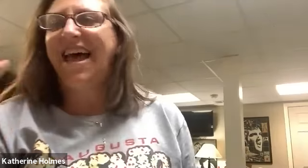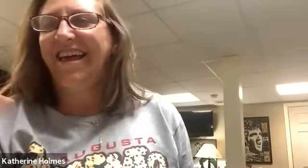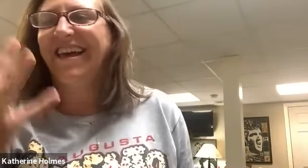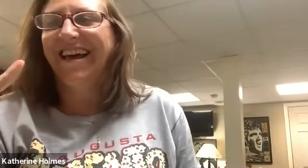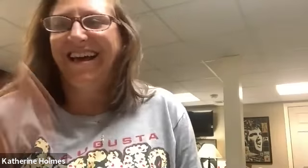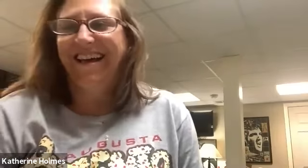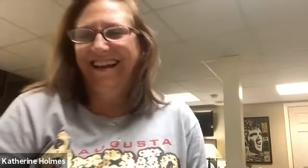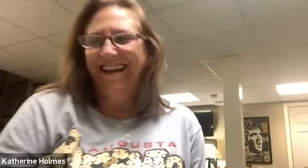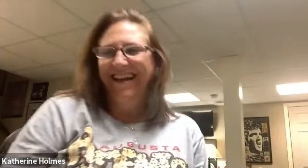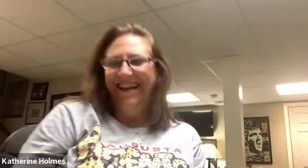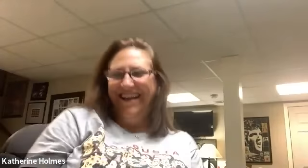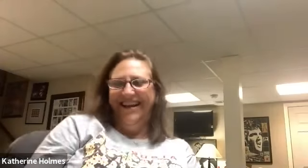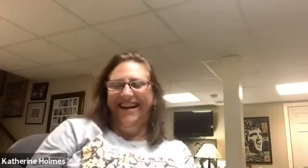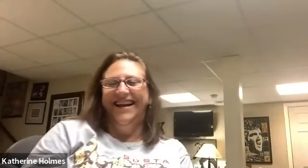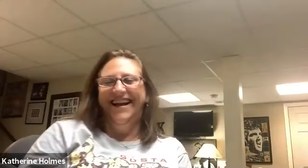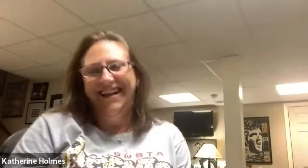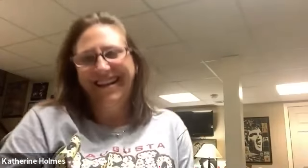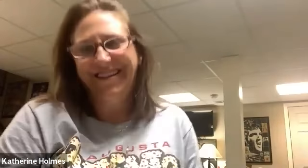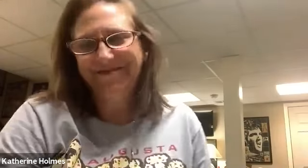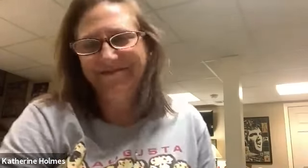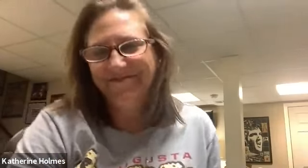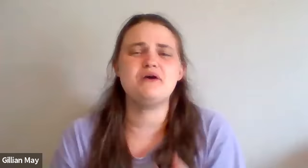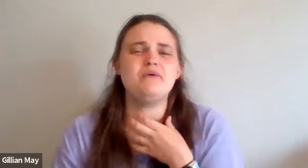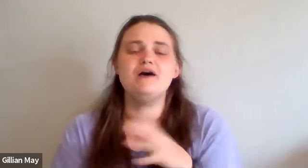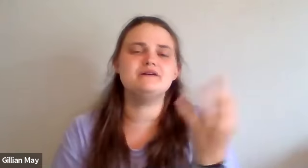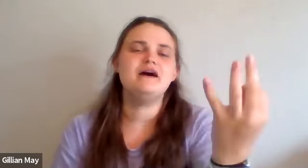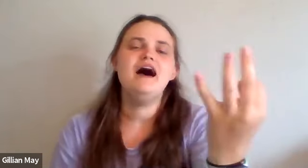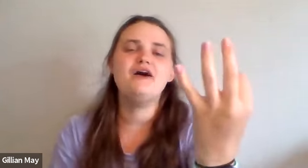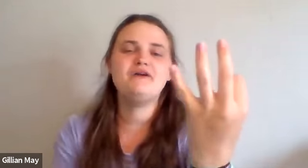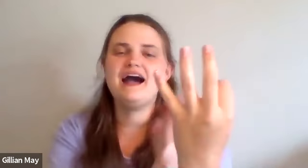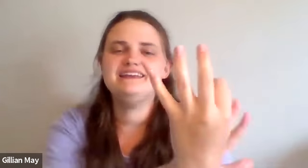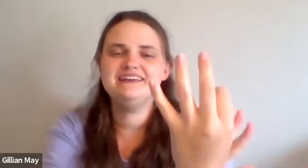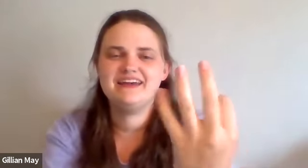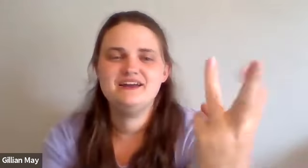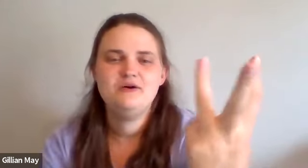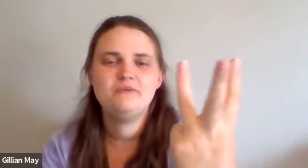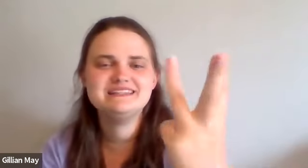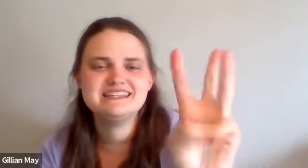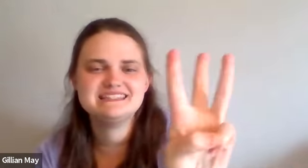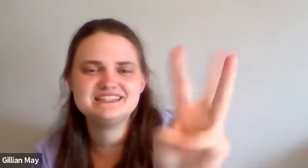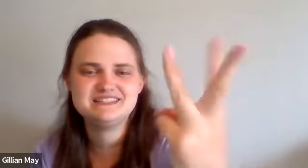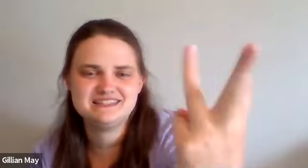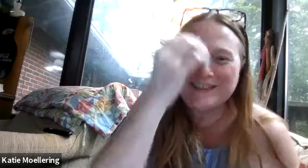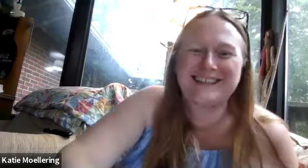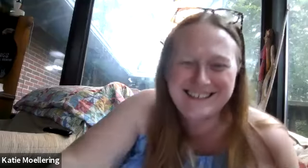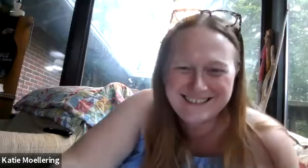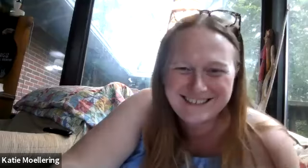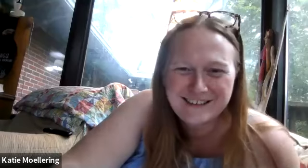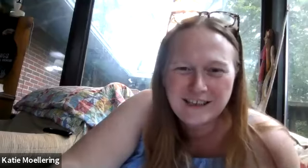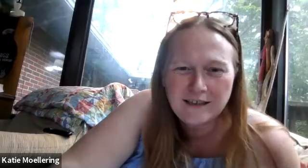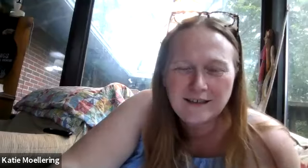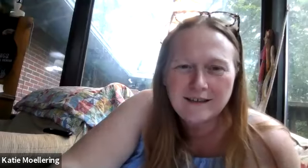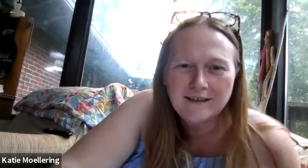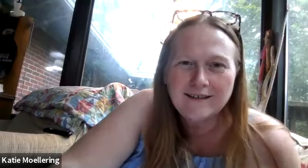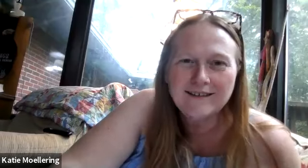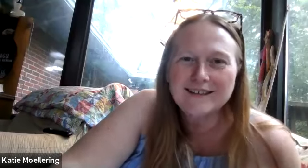Wednesday. it was Friday. As much as I Okay, what is okay, I can do Wednesday? Because that Wednesday's the- totally, I thought this was